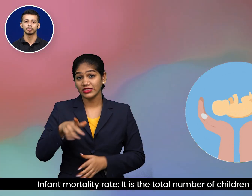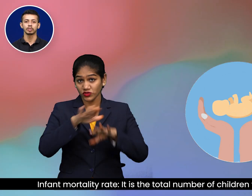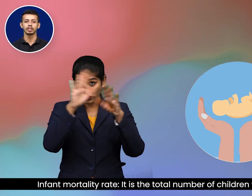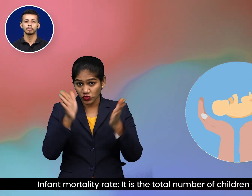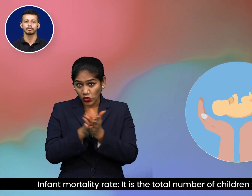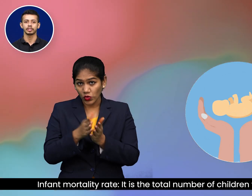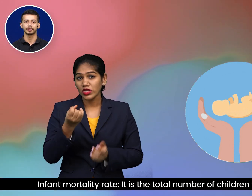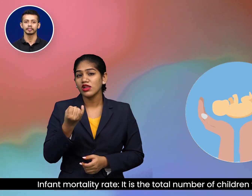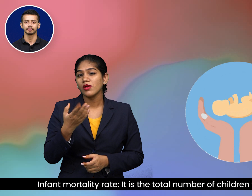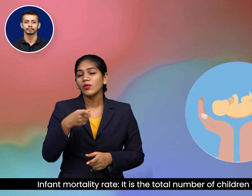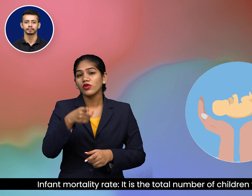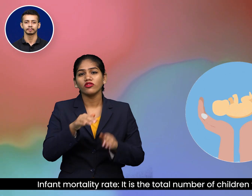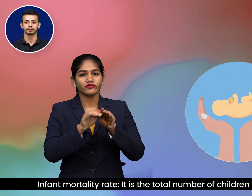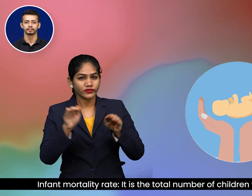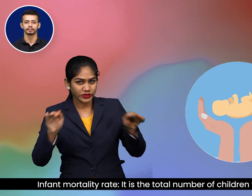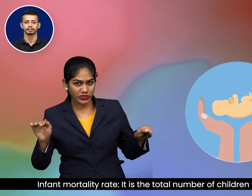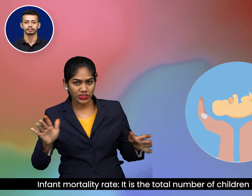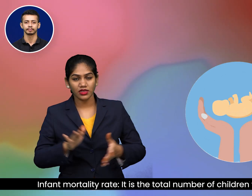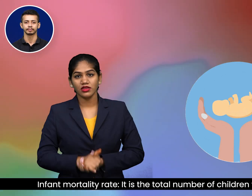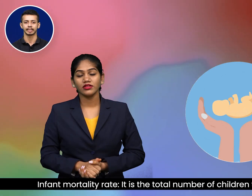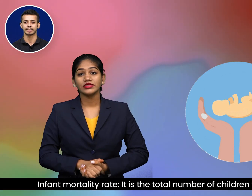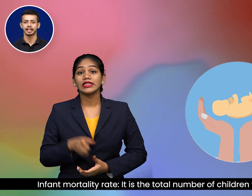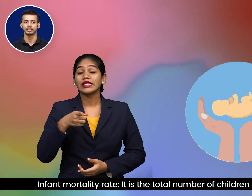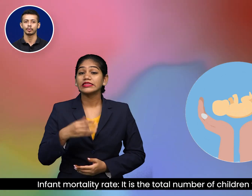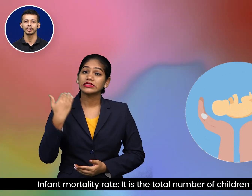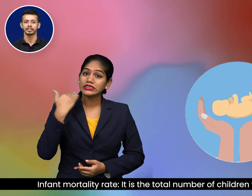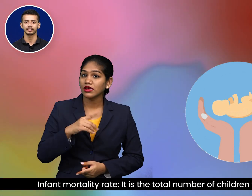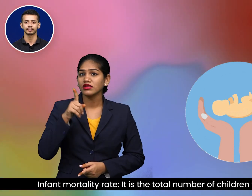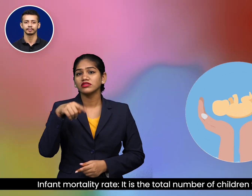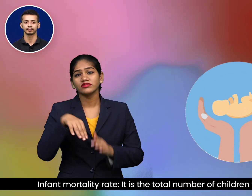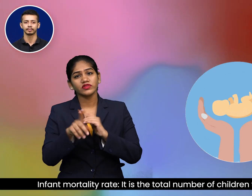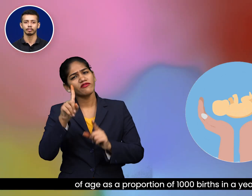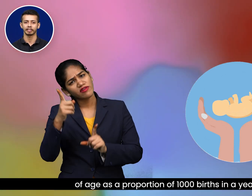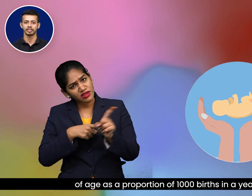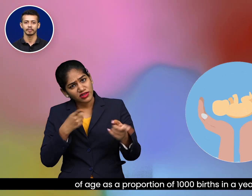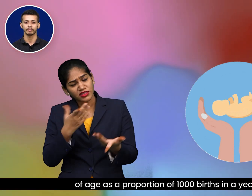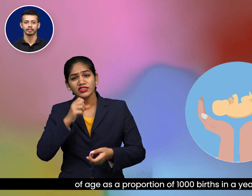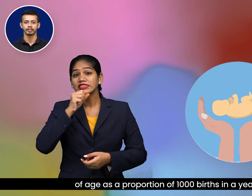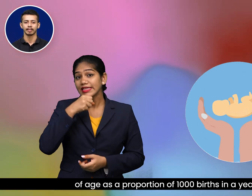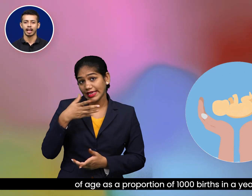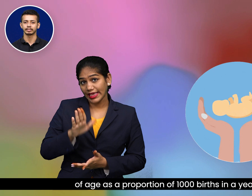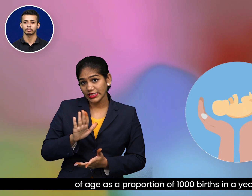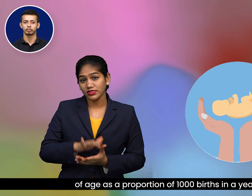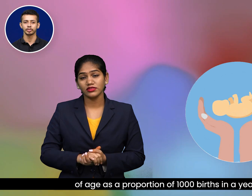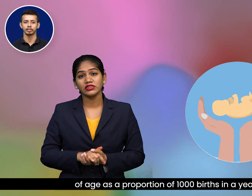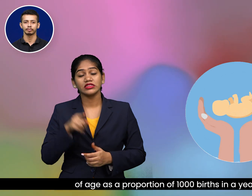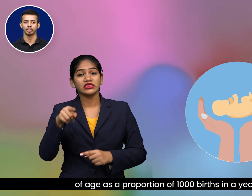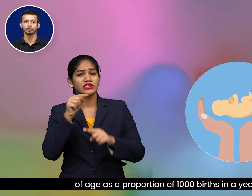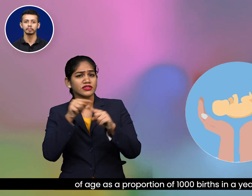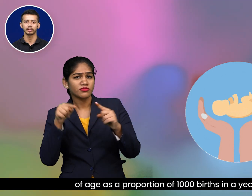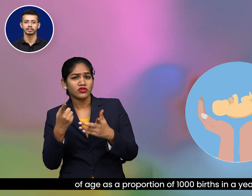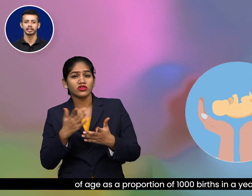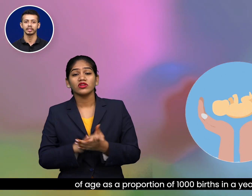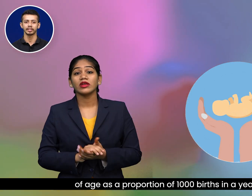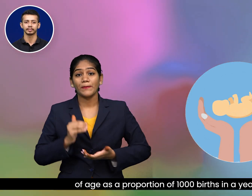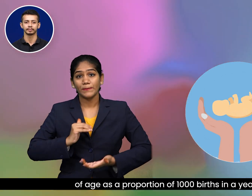It is the total number of children that die in 1 year of age as a proportion of